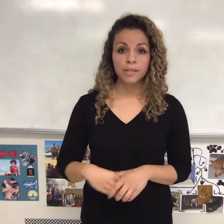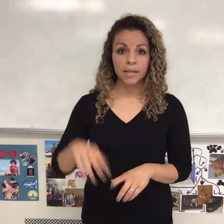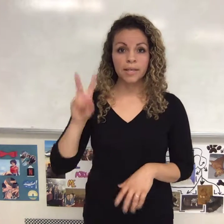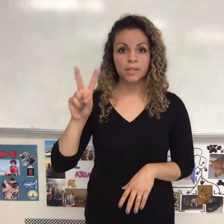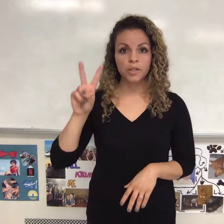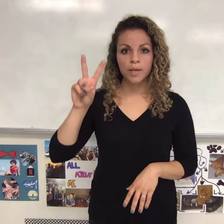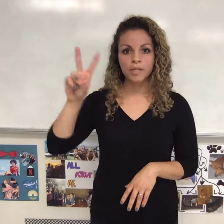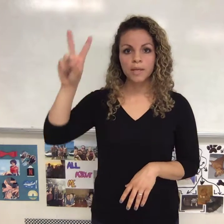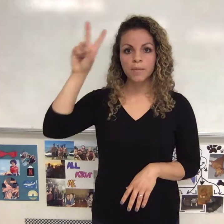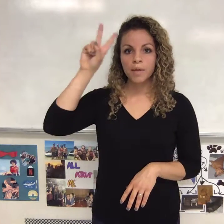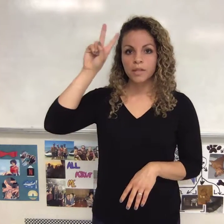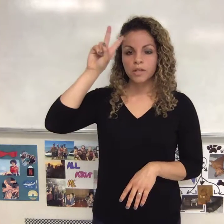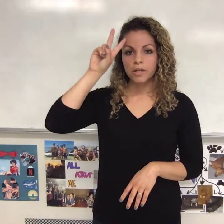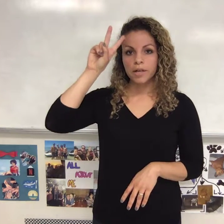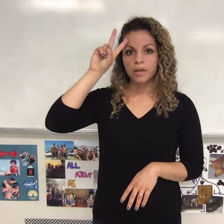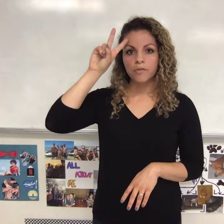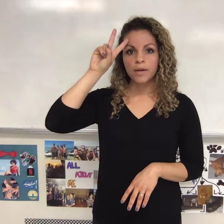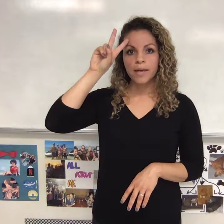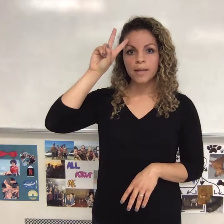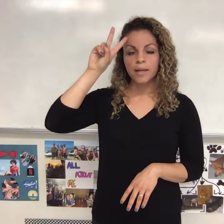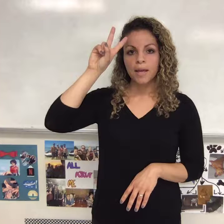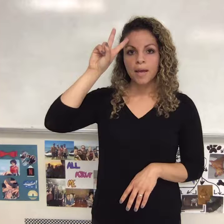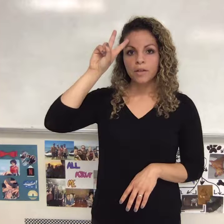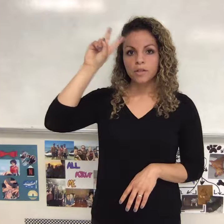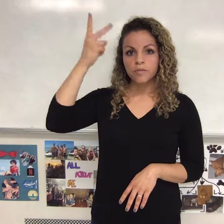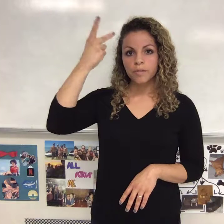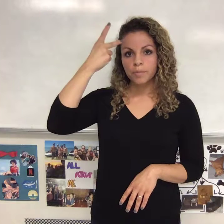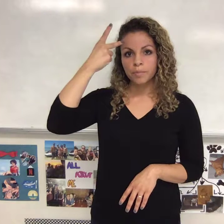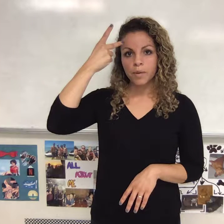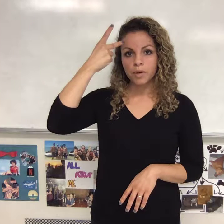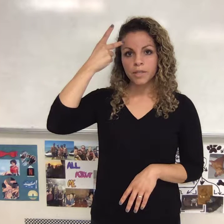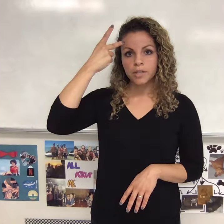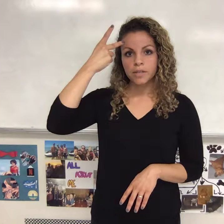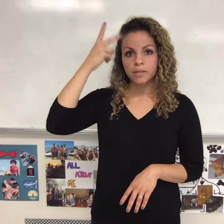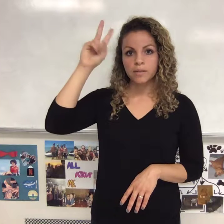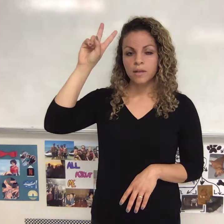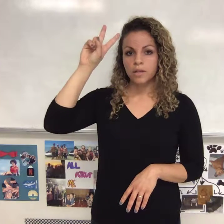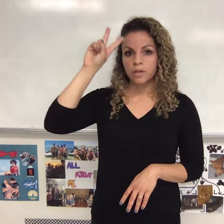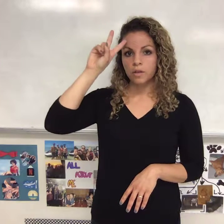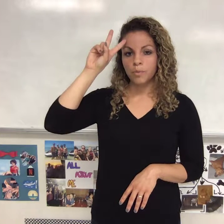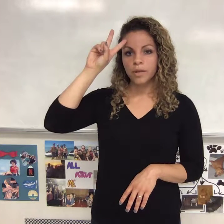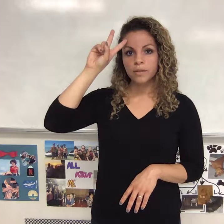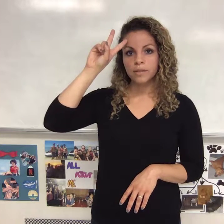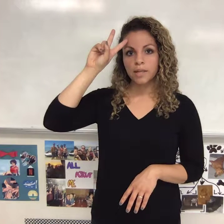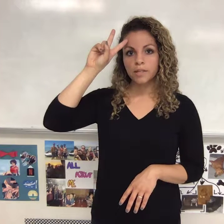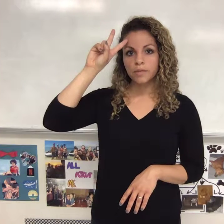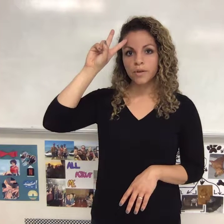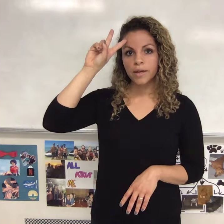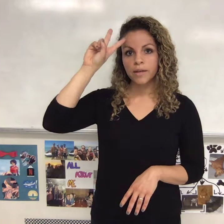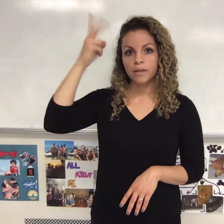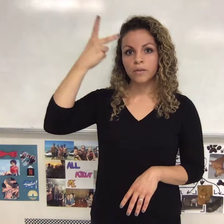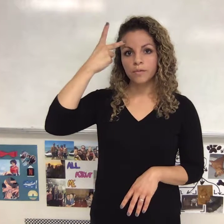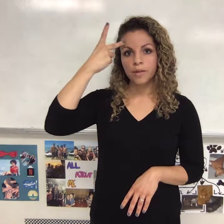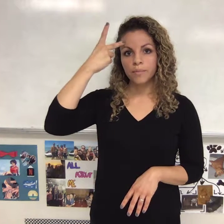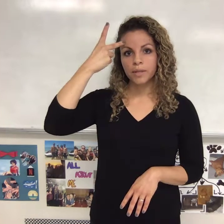Misunderstand is a 2 hand shape starting at your forehead, and you just flip your palm orientation. So your pointer touches your forehead, and then you flip to